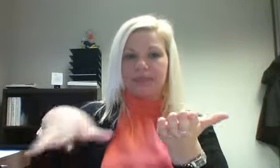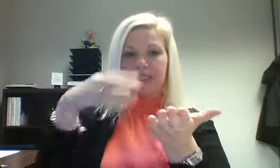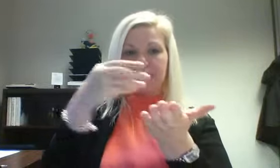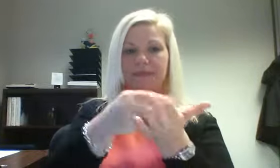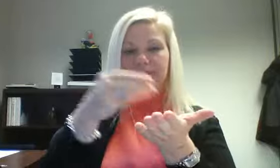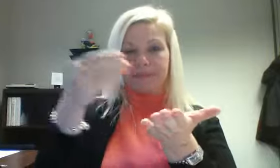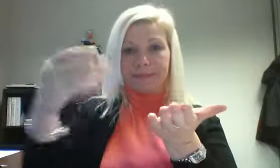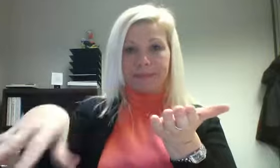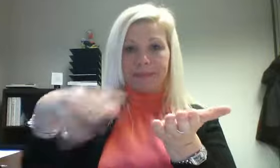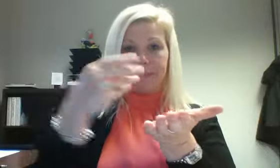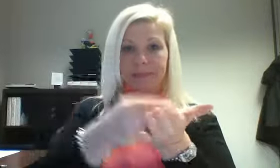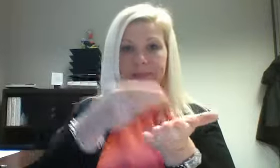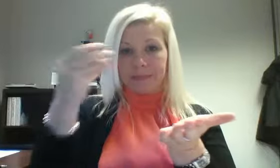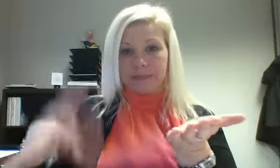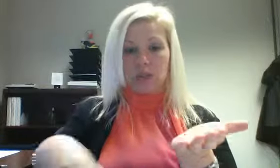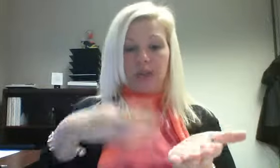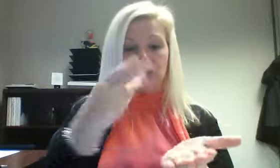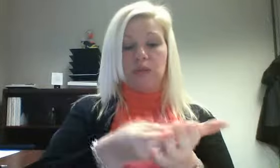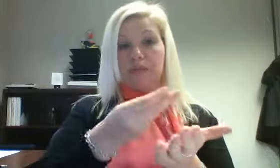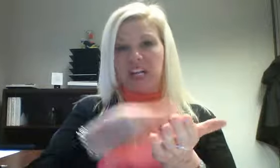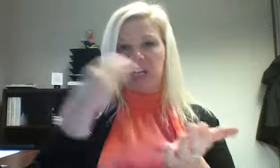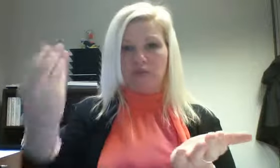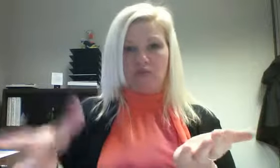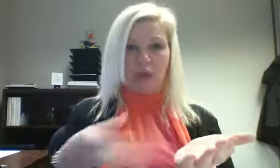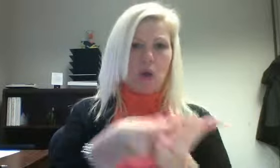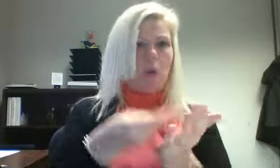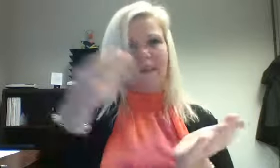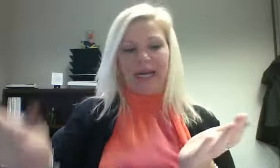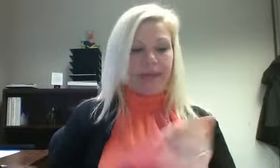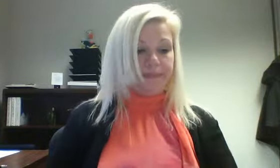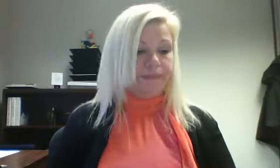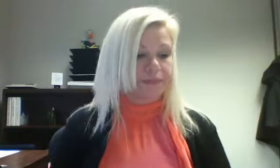Expensive. Okay, so it's money, you're throwing away money.